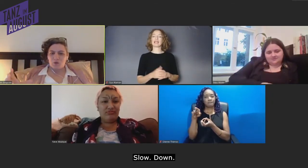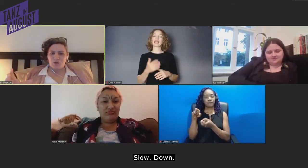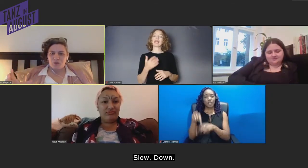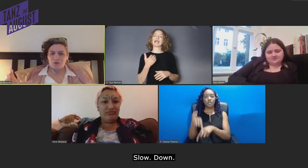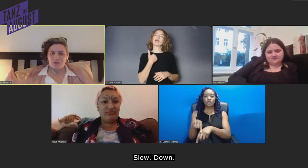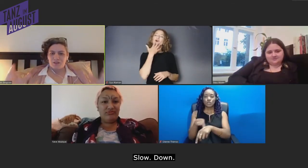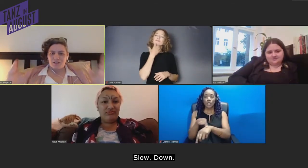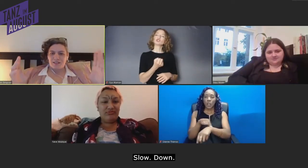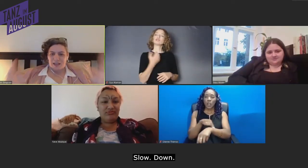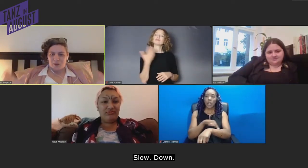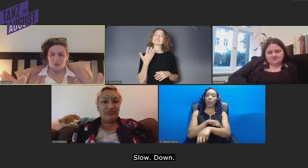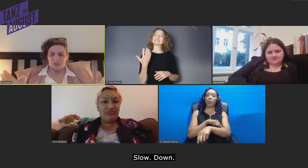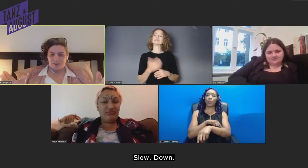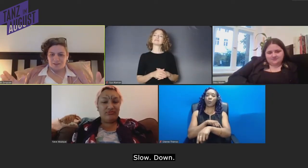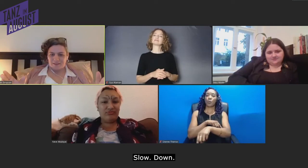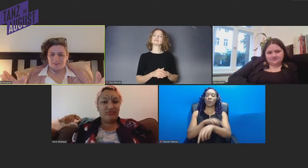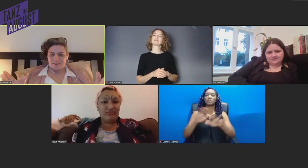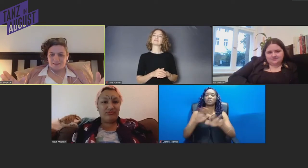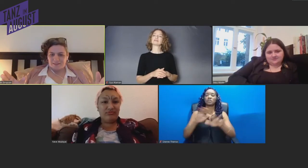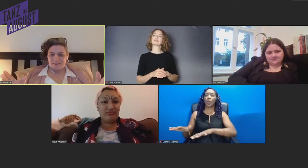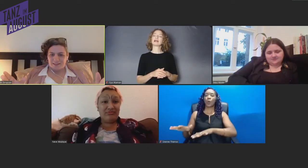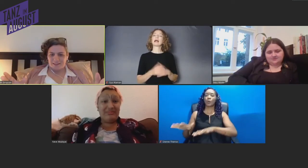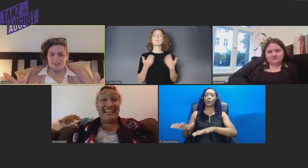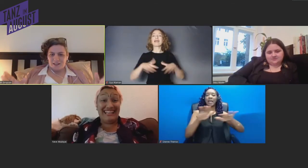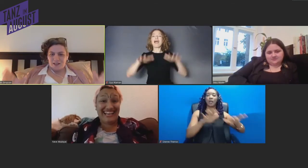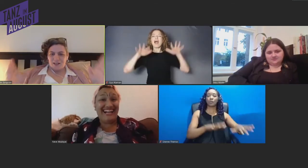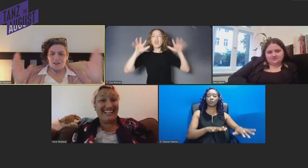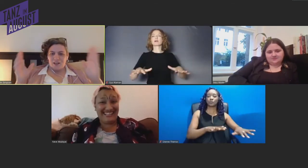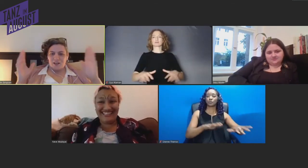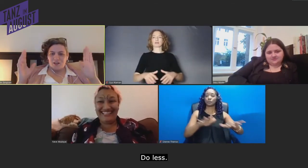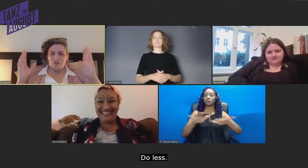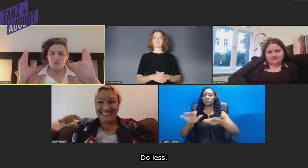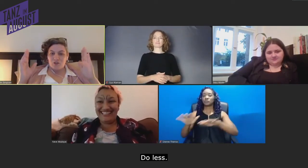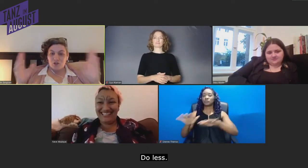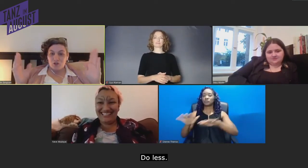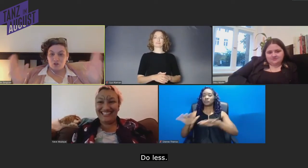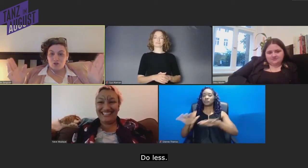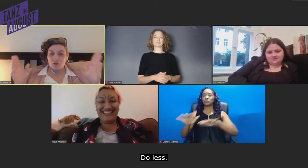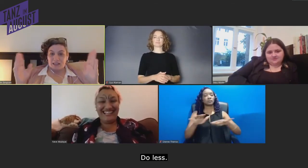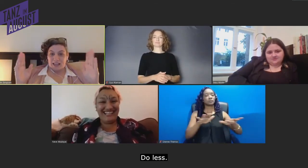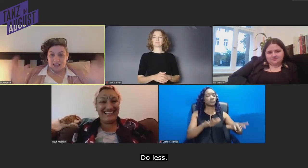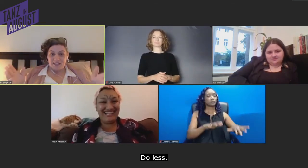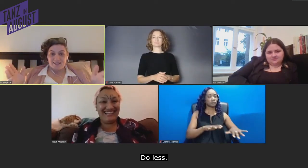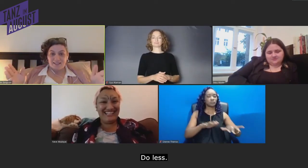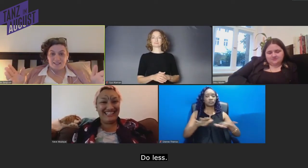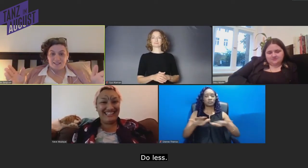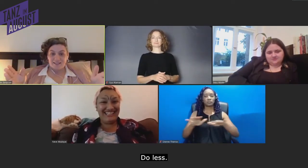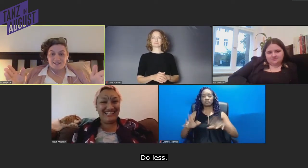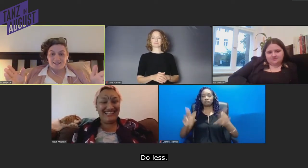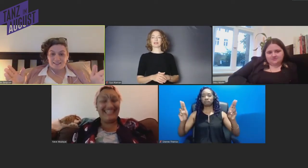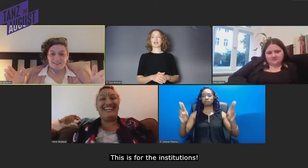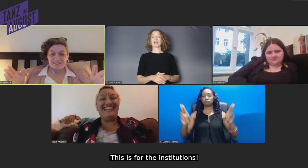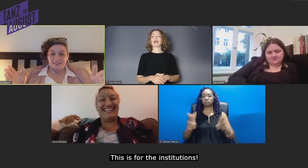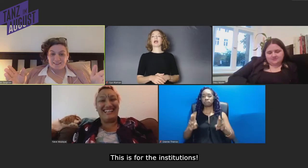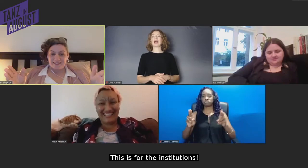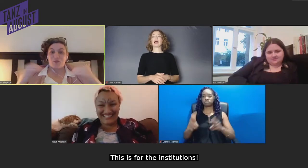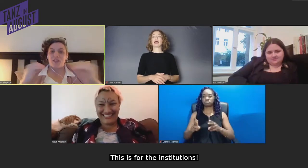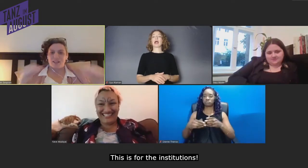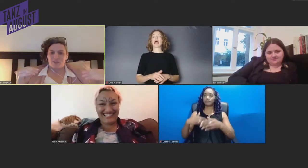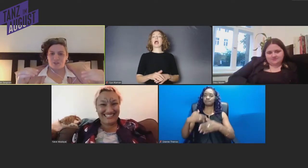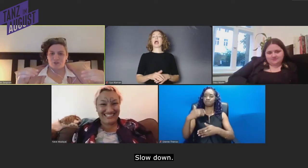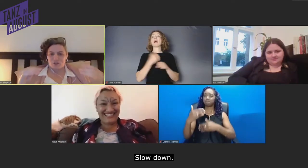slow down. Yeah. Do less. This is